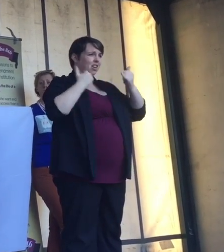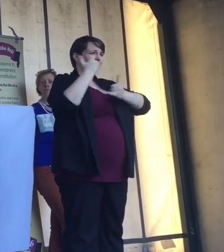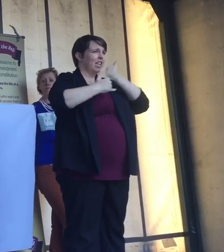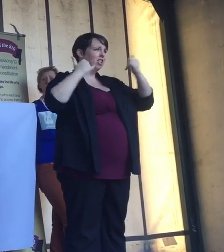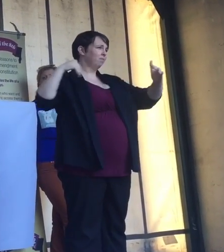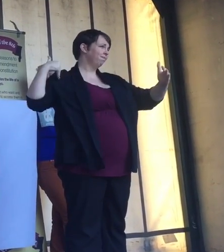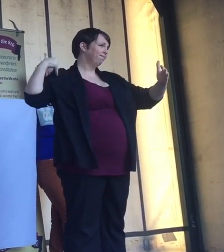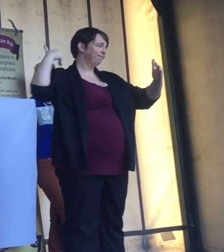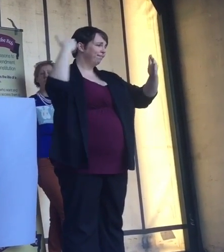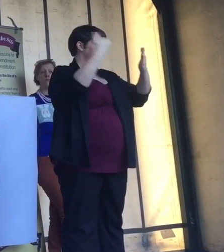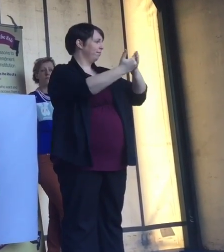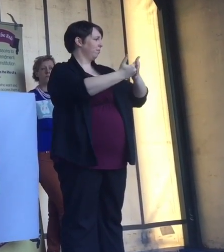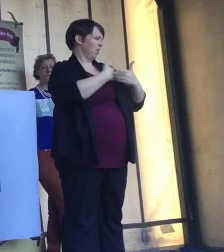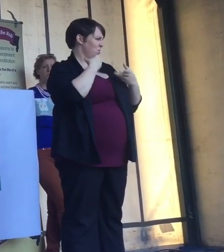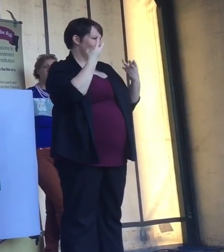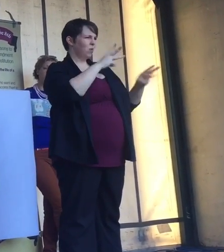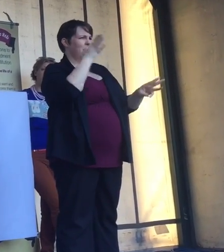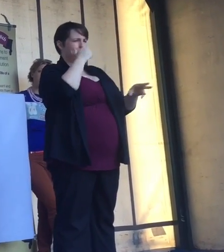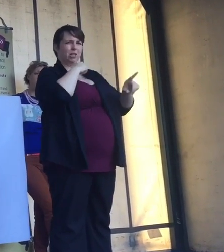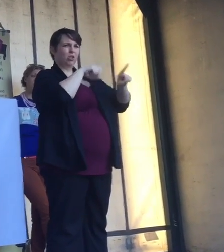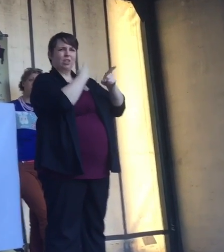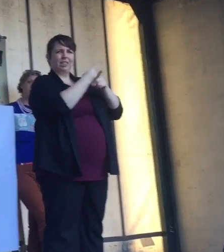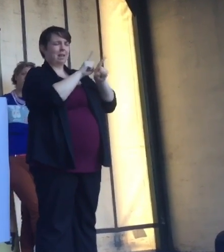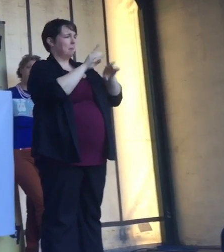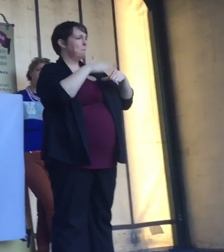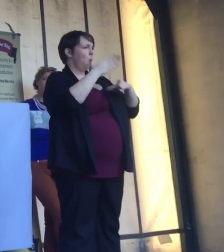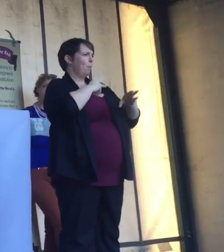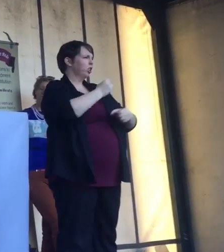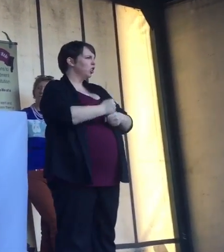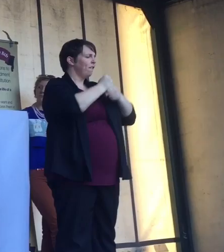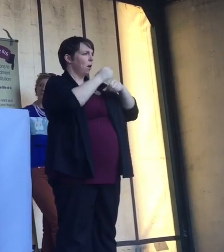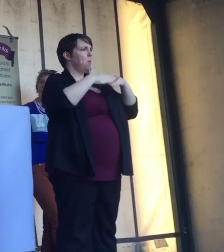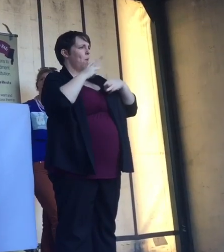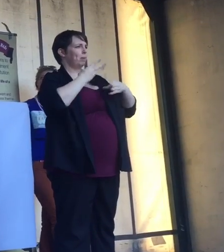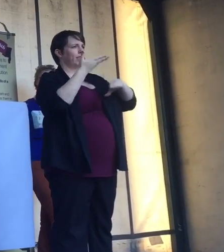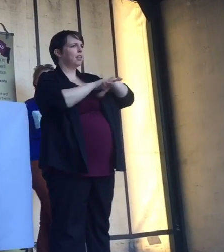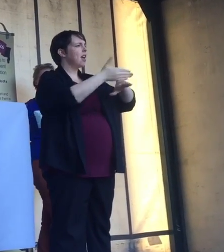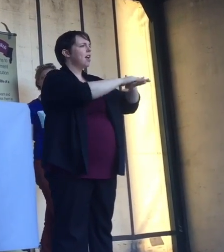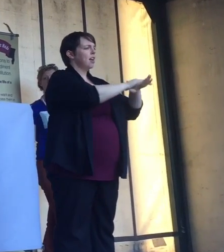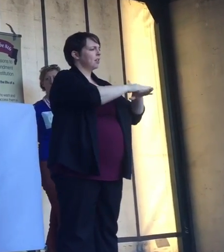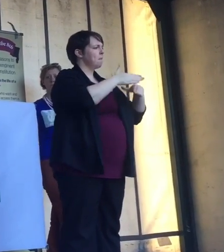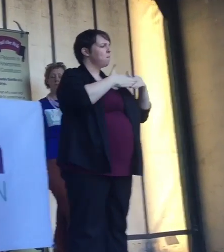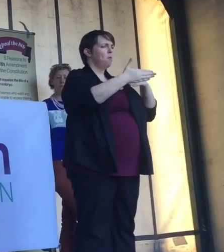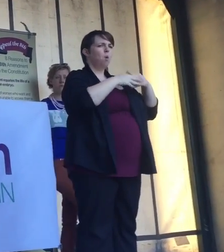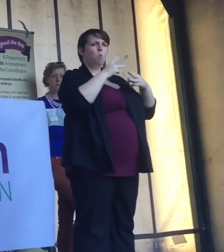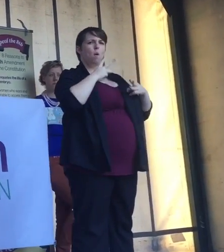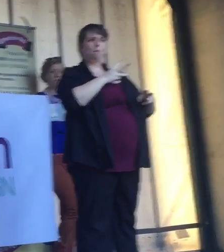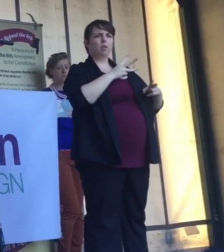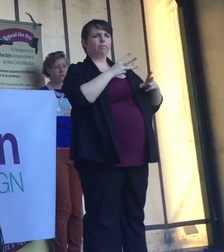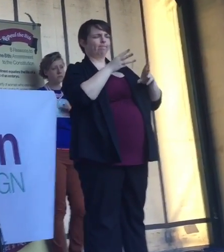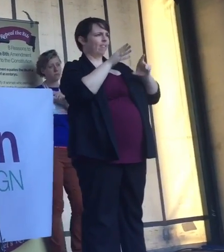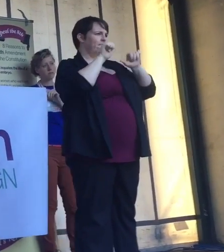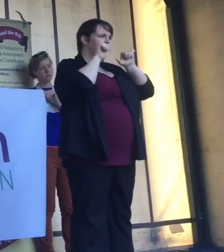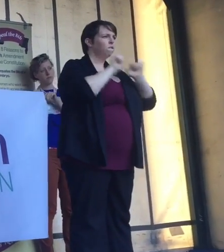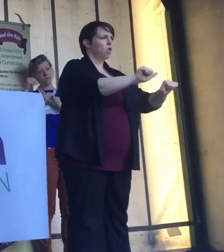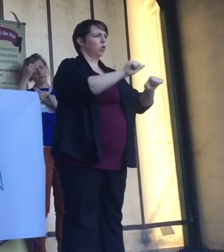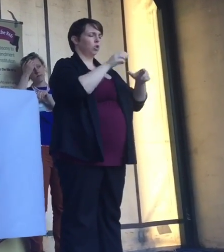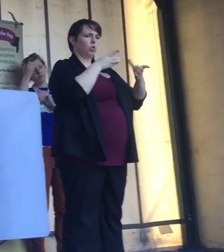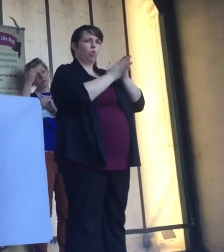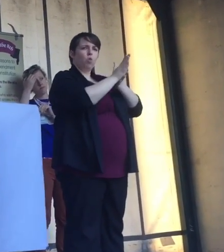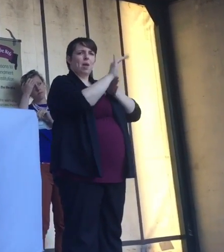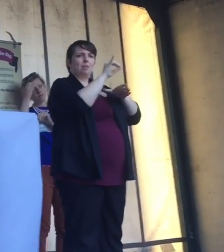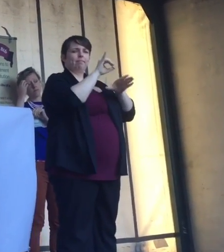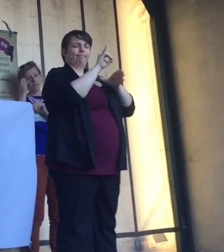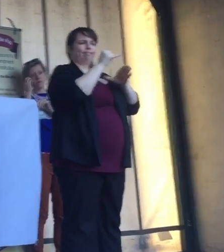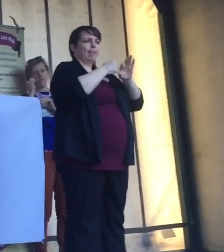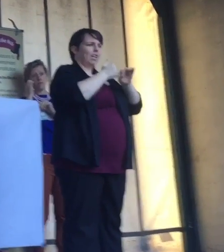year. More and more women suffering, more and more women dying, more and more women being coerced into medical procedures that they don't